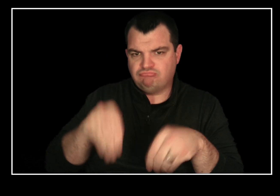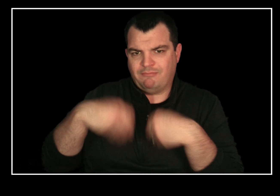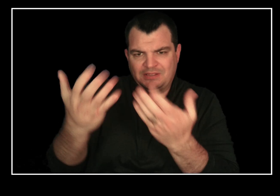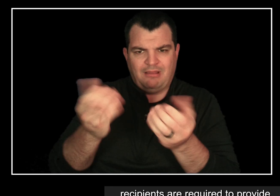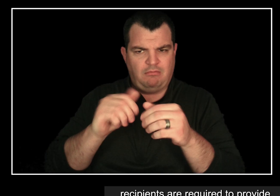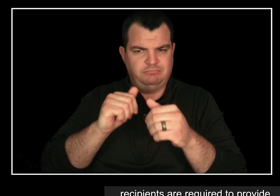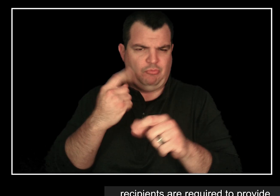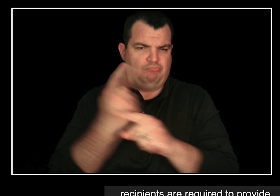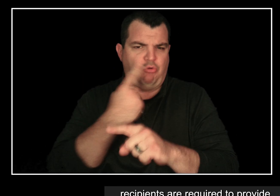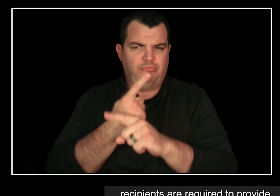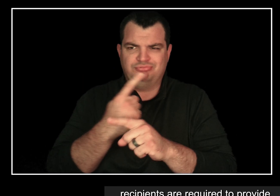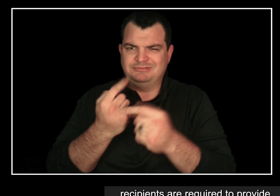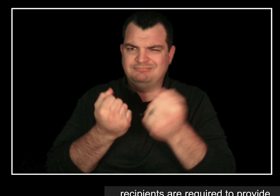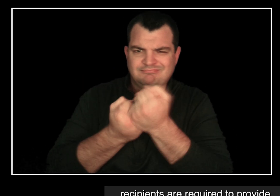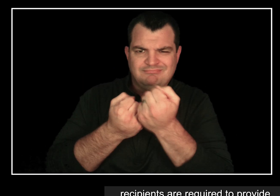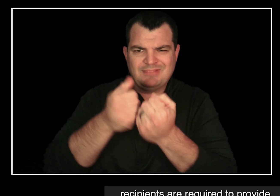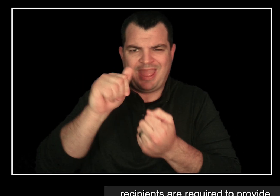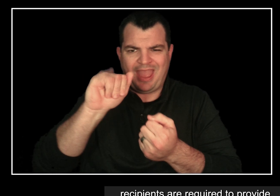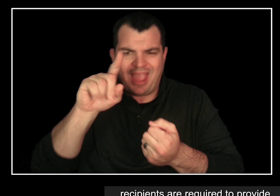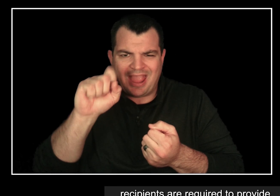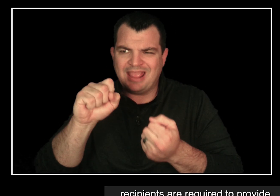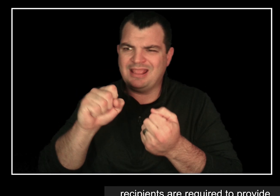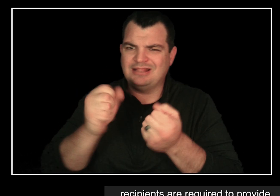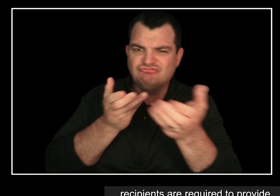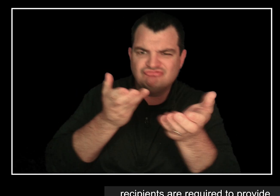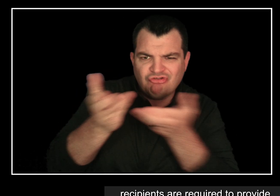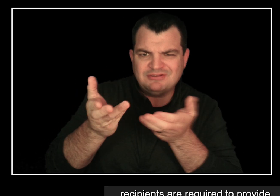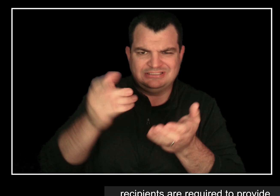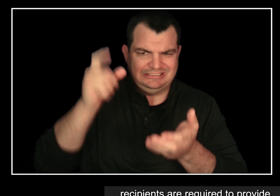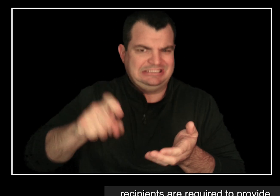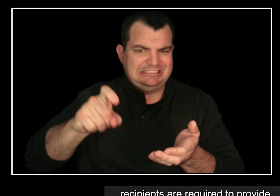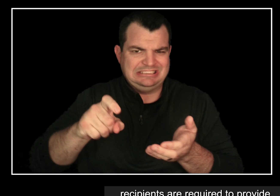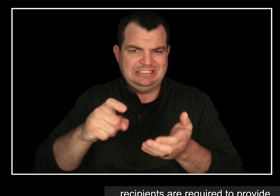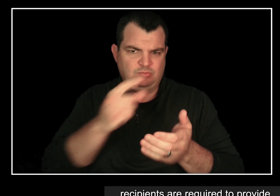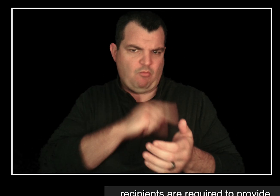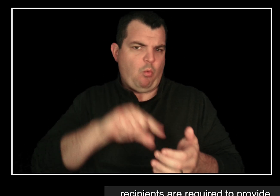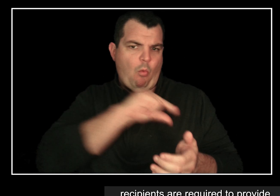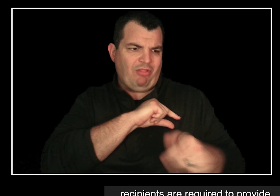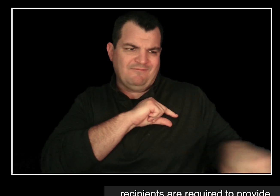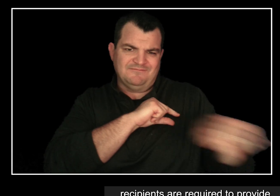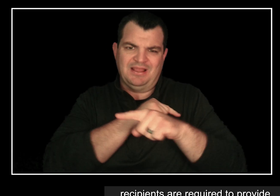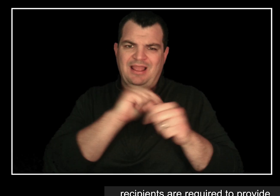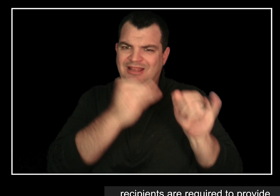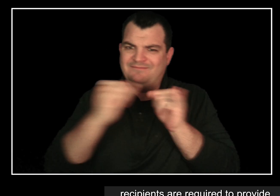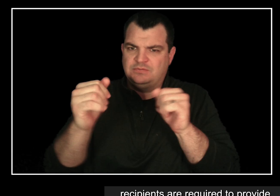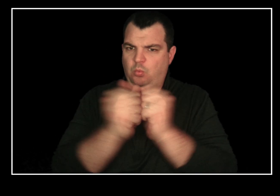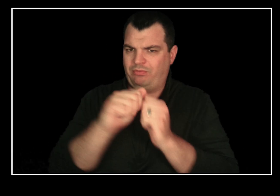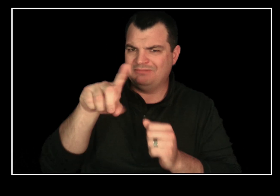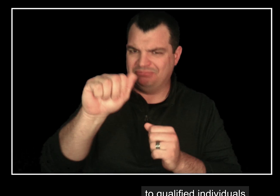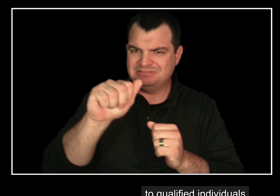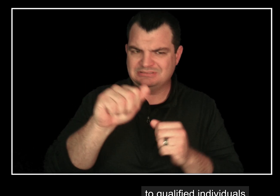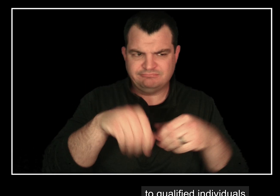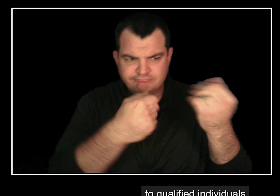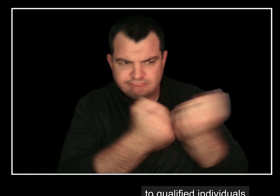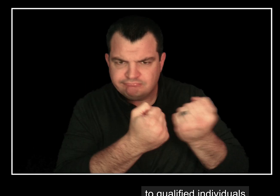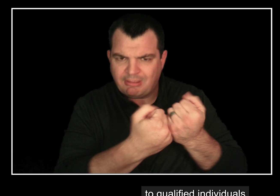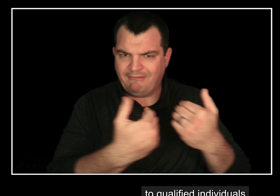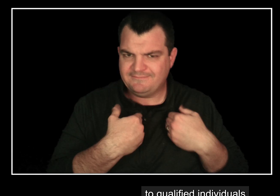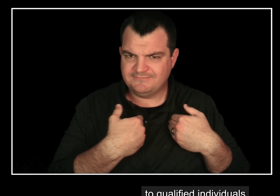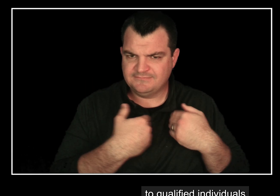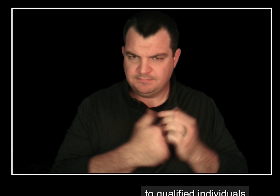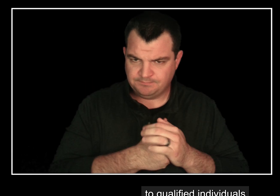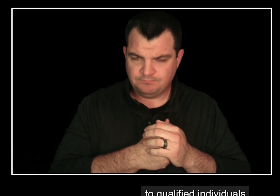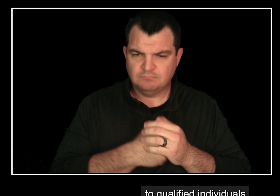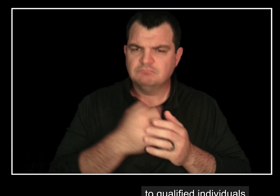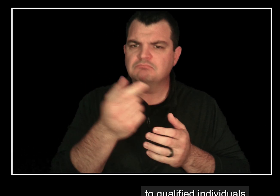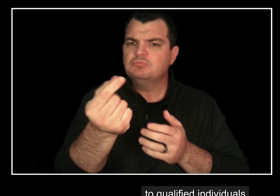individual, recipients are required to provide appropriate auxiliary aids and services to qualified